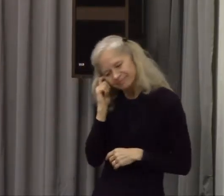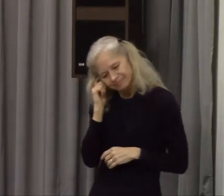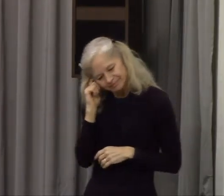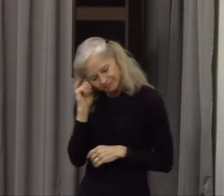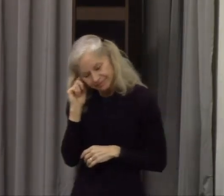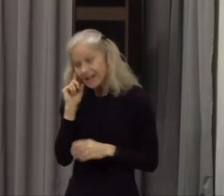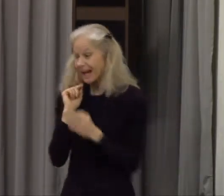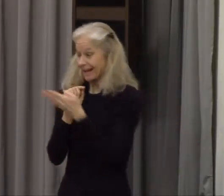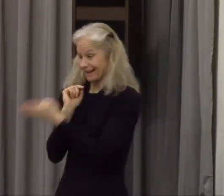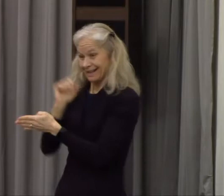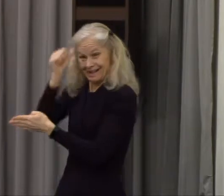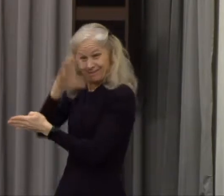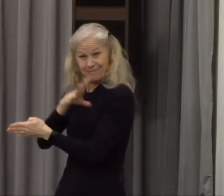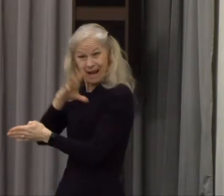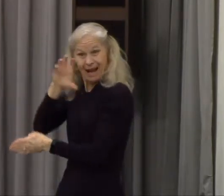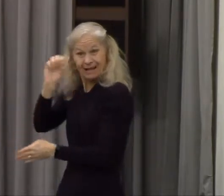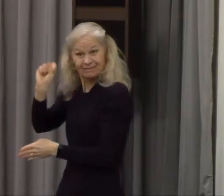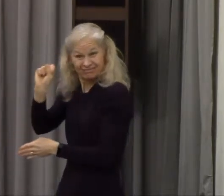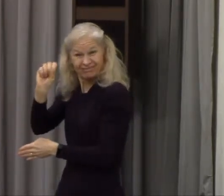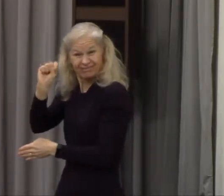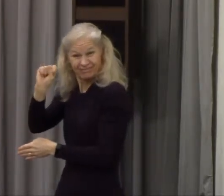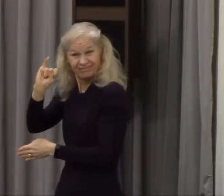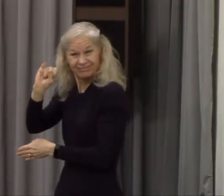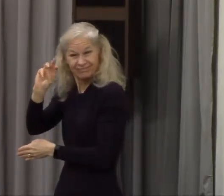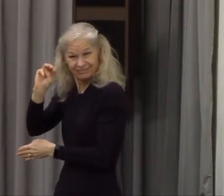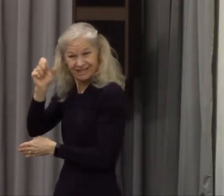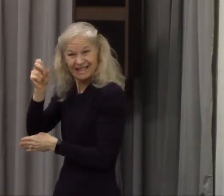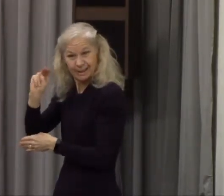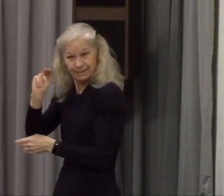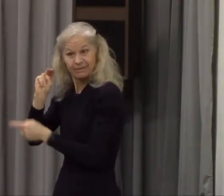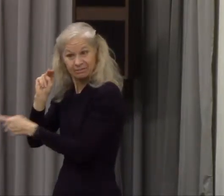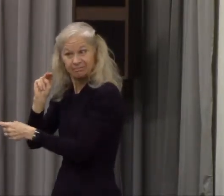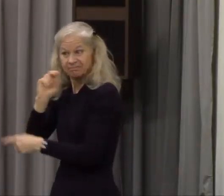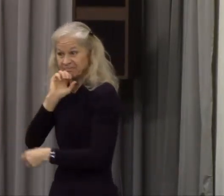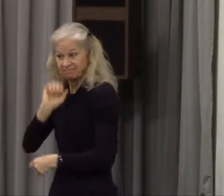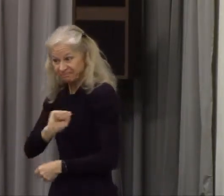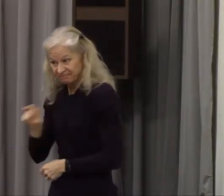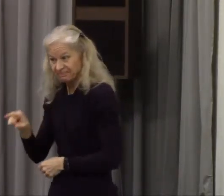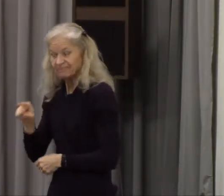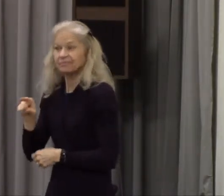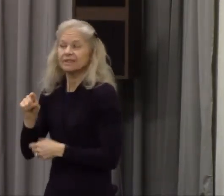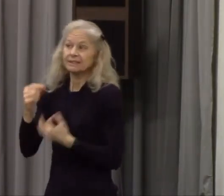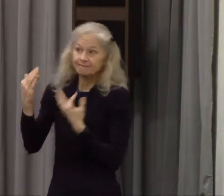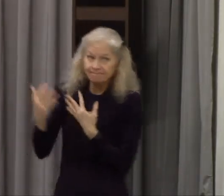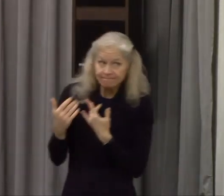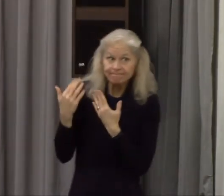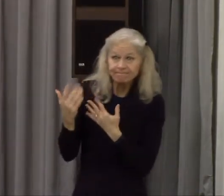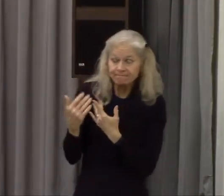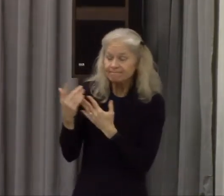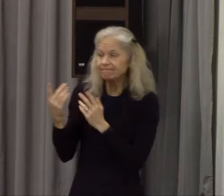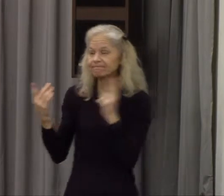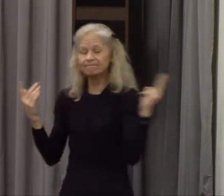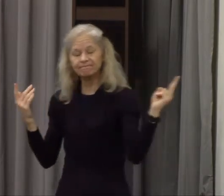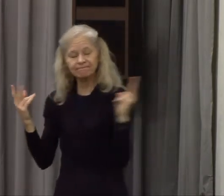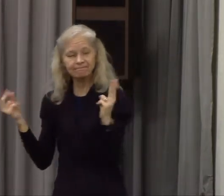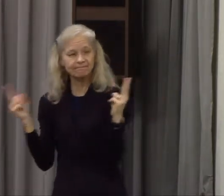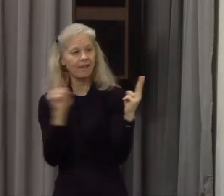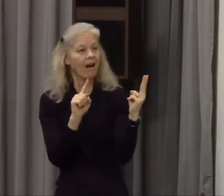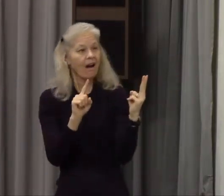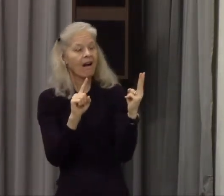And God had showed him that the time had come. God declared Jesus Christ to be the Savior. Remember those angels in